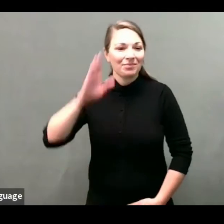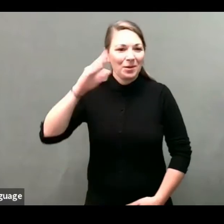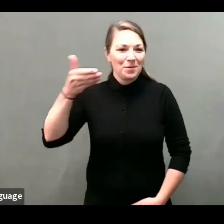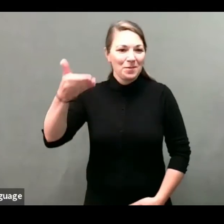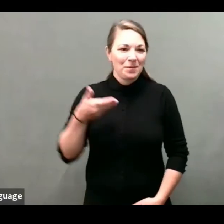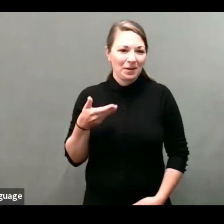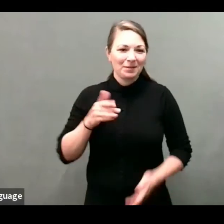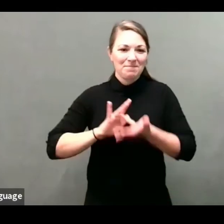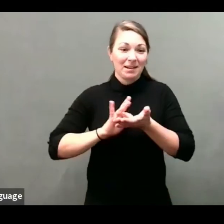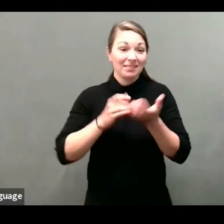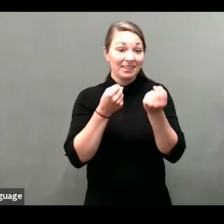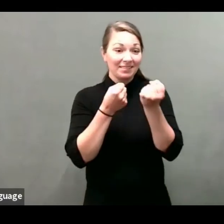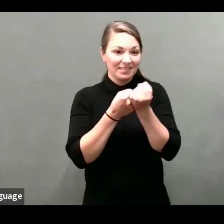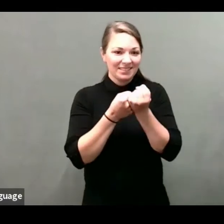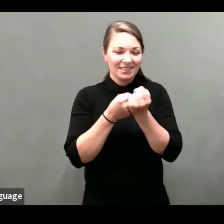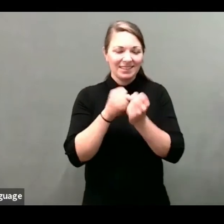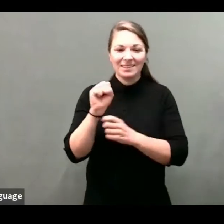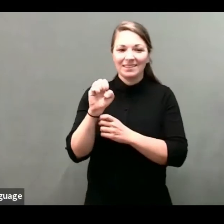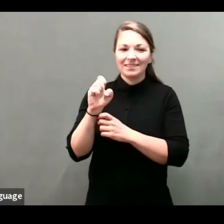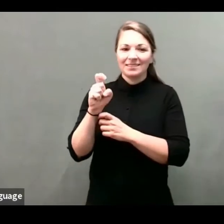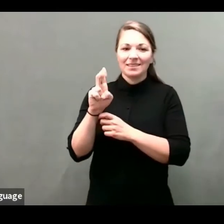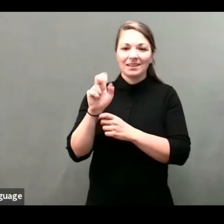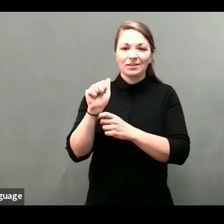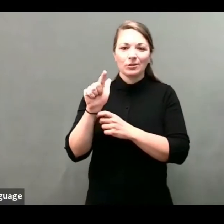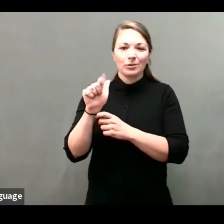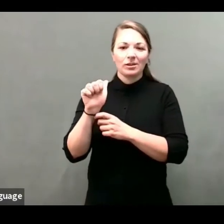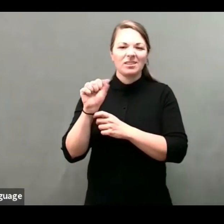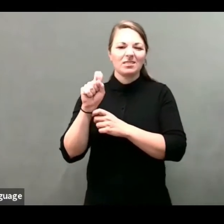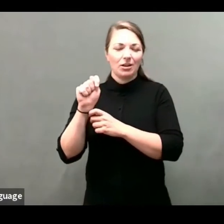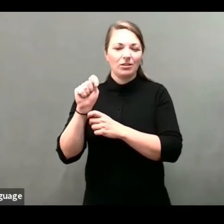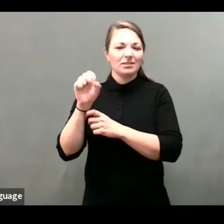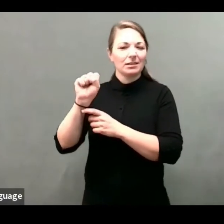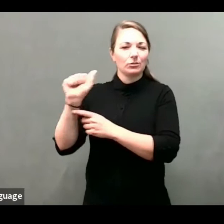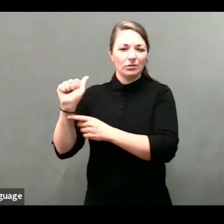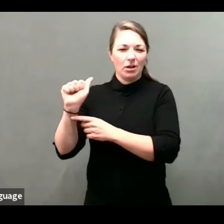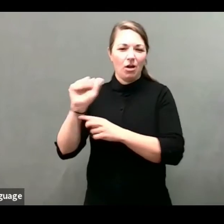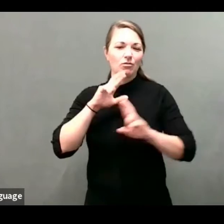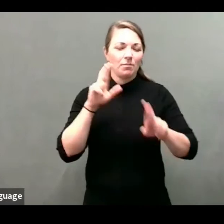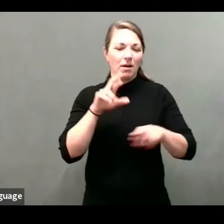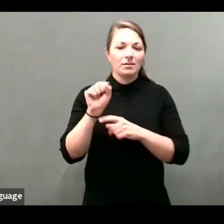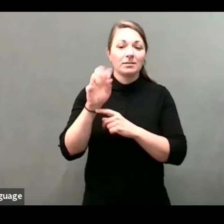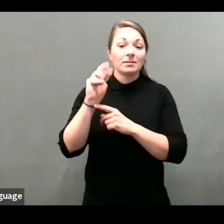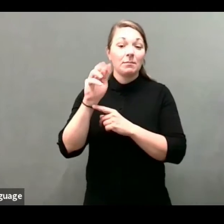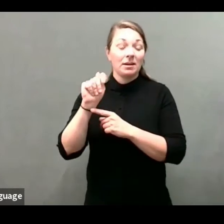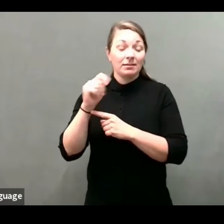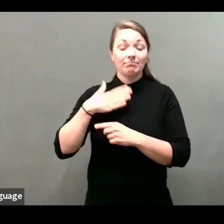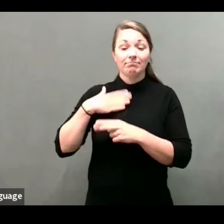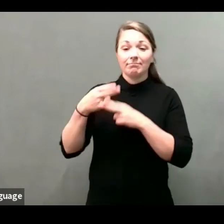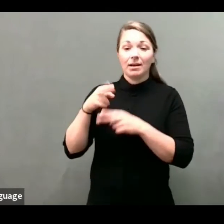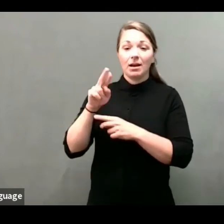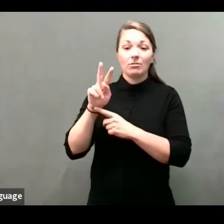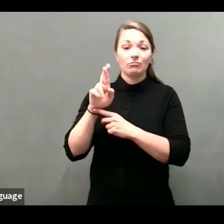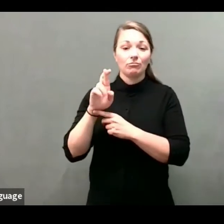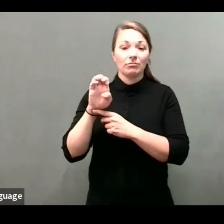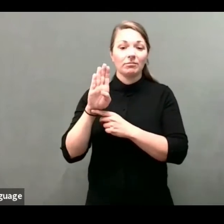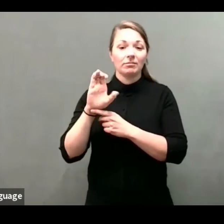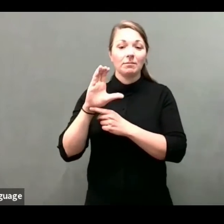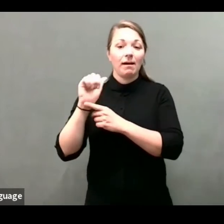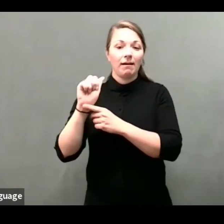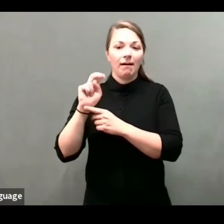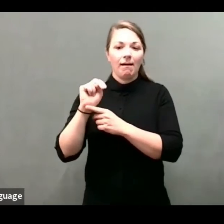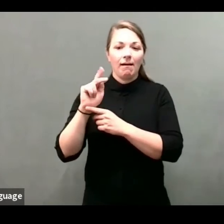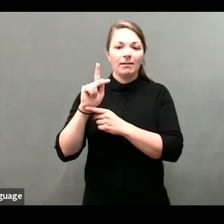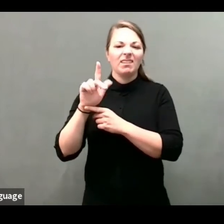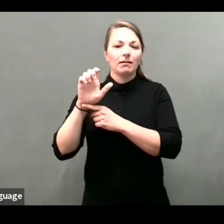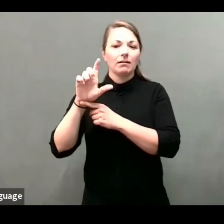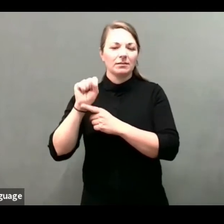Welcome to the Medical Advocacy Sexual Assault Response Workshop as part of the summit. My name is Rebecca Nichols. My pronouns are she, her, and hers.